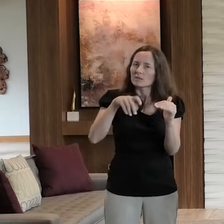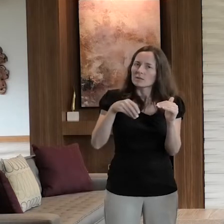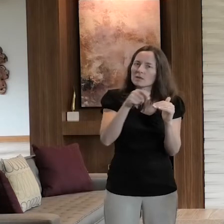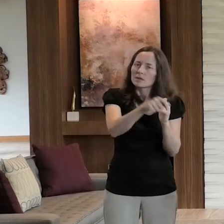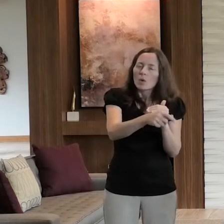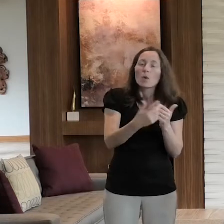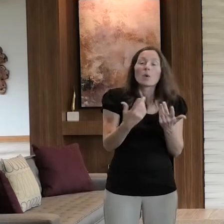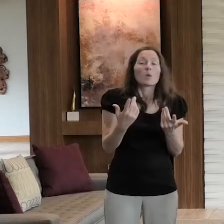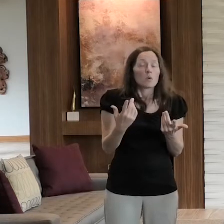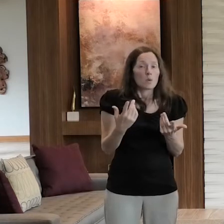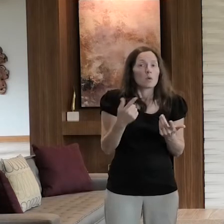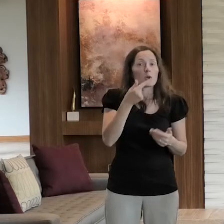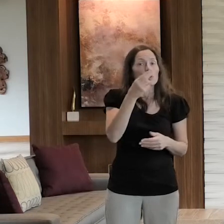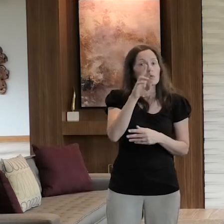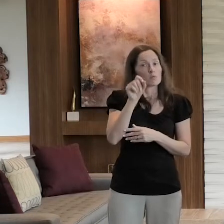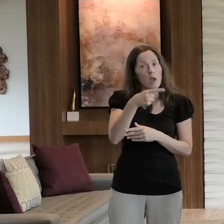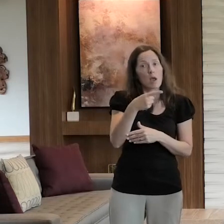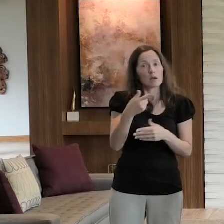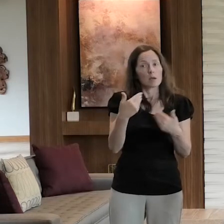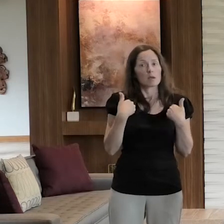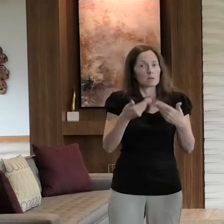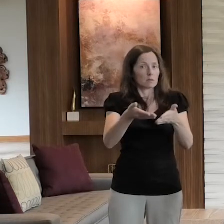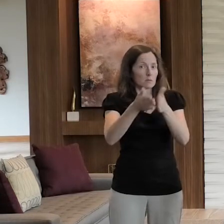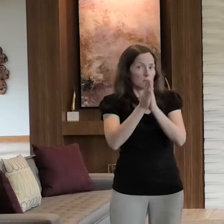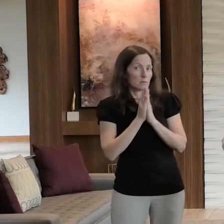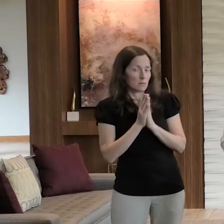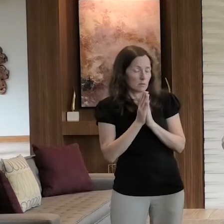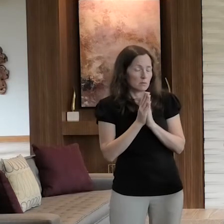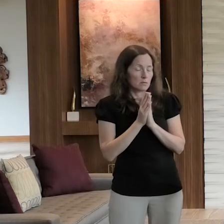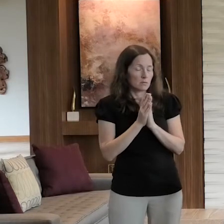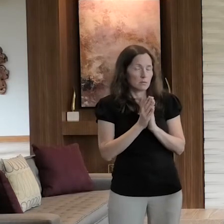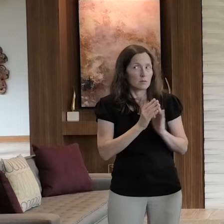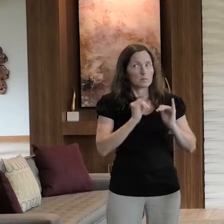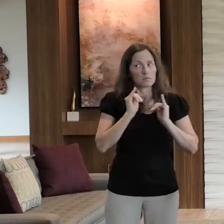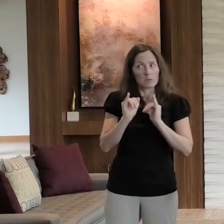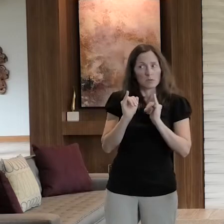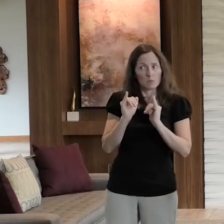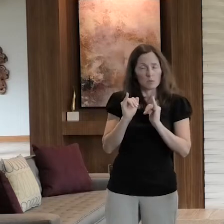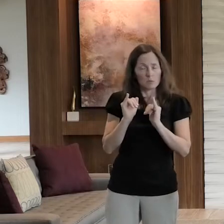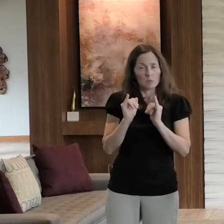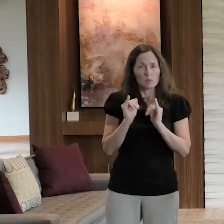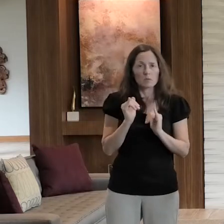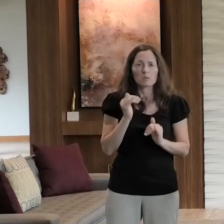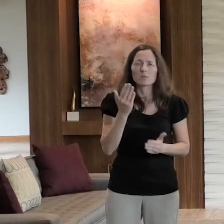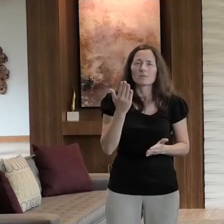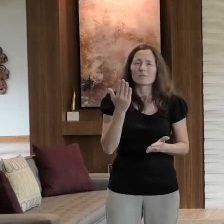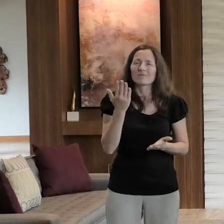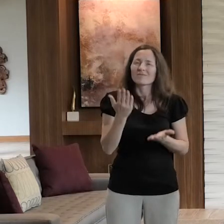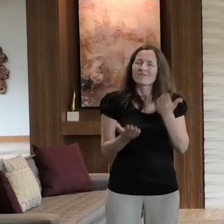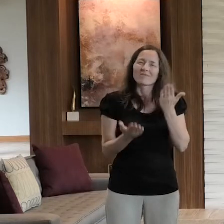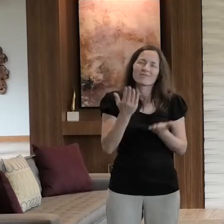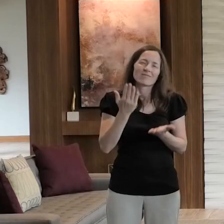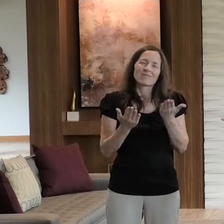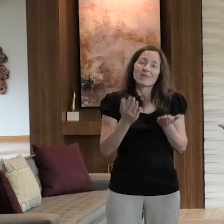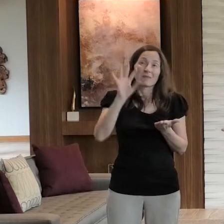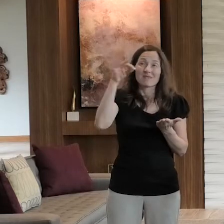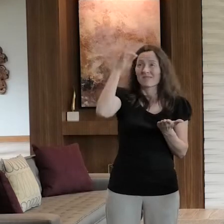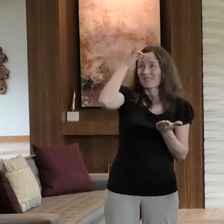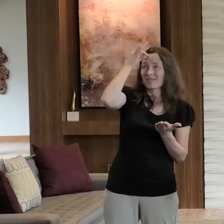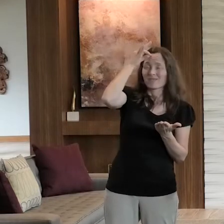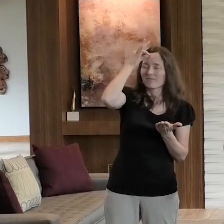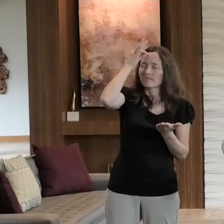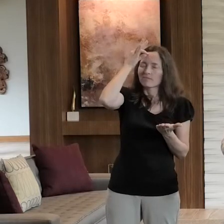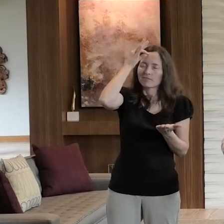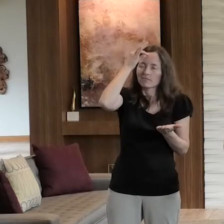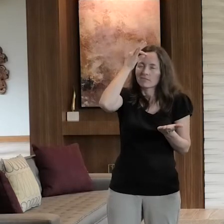as well. He points out that we probably won't be able to move very quickly on help from the feds, because that takes a